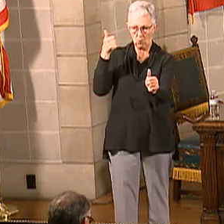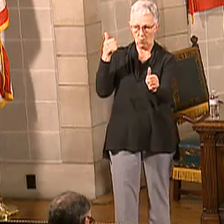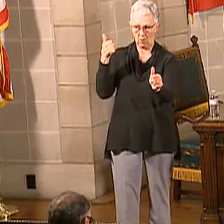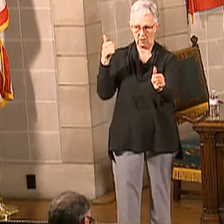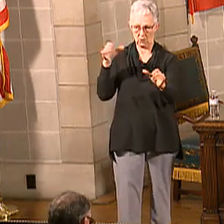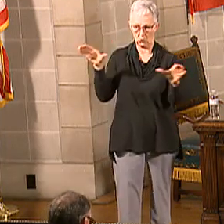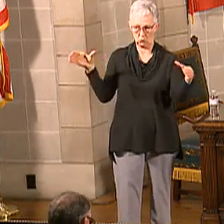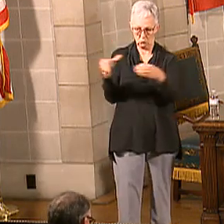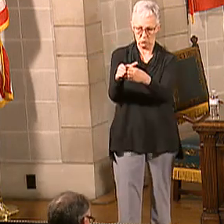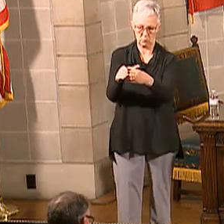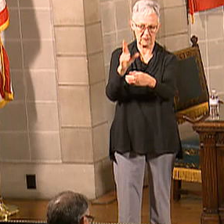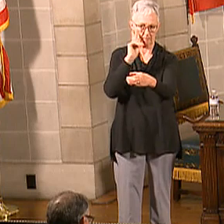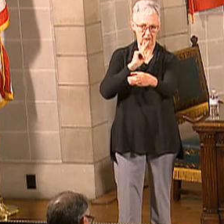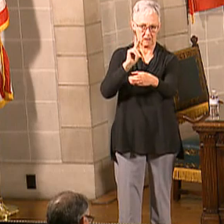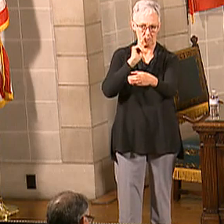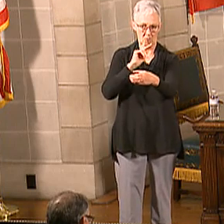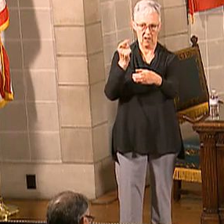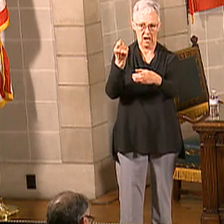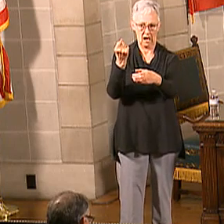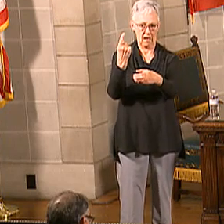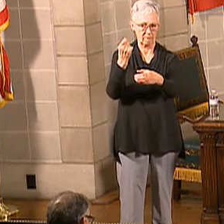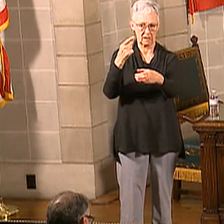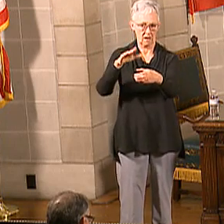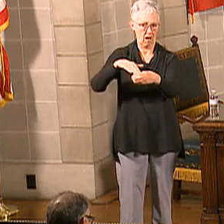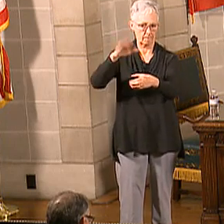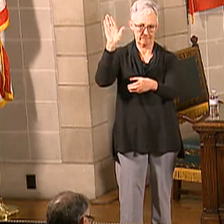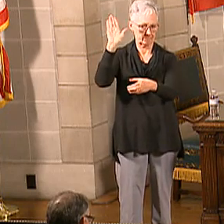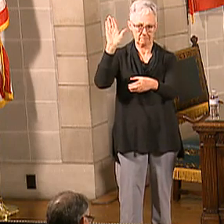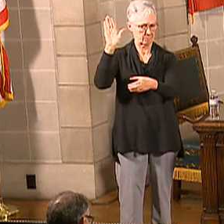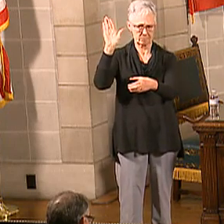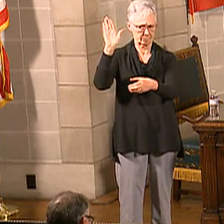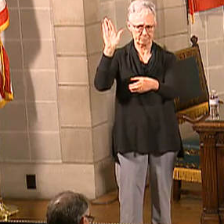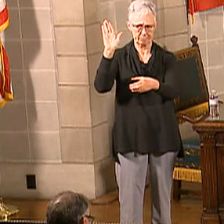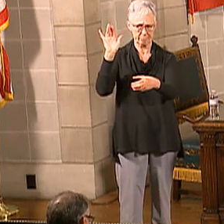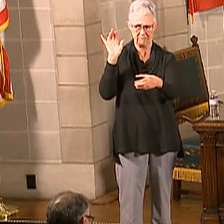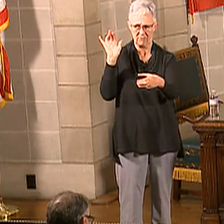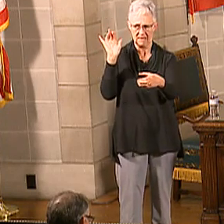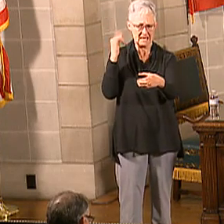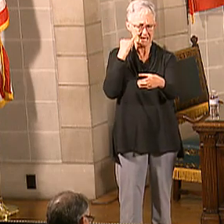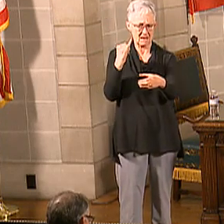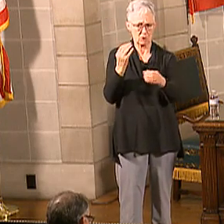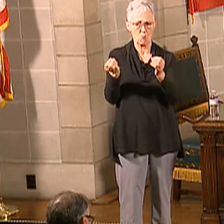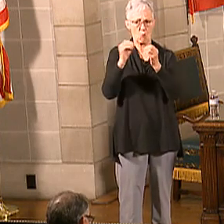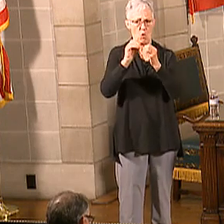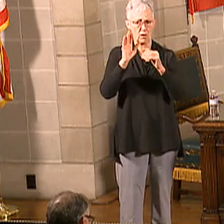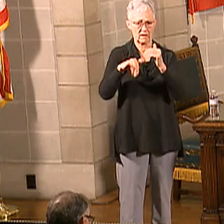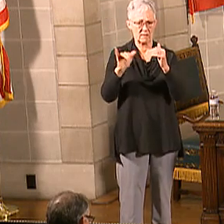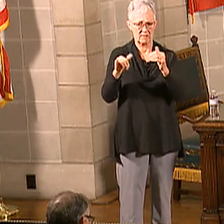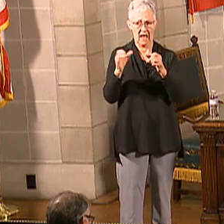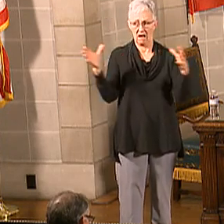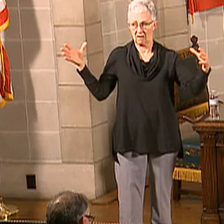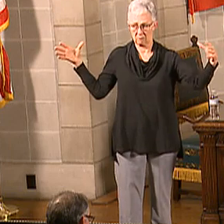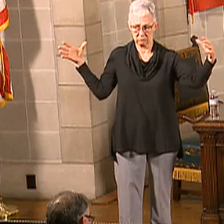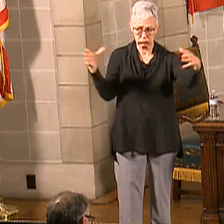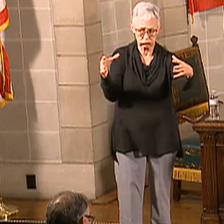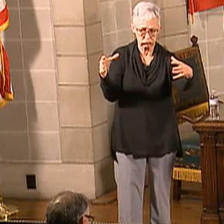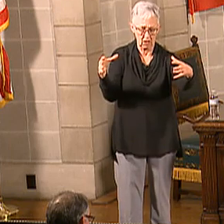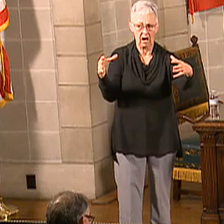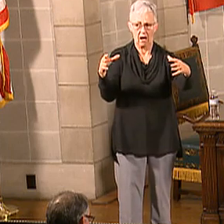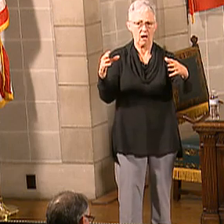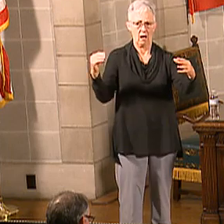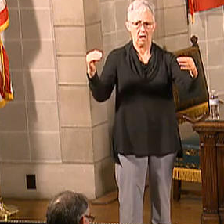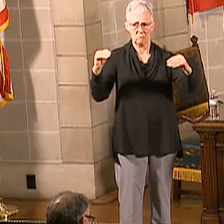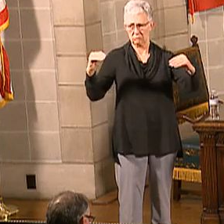more, right, don't get together. That's what the name of the game is. That's how you slow the spread of the virus. That's what our plan does. Our